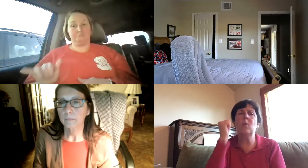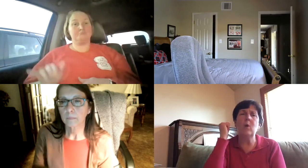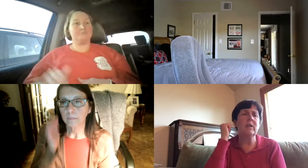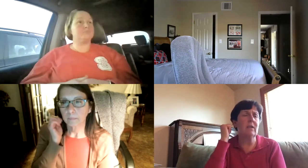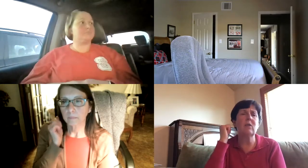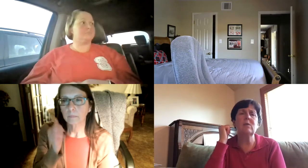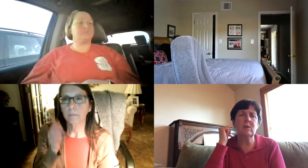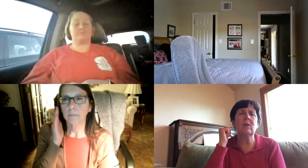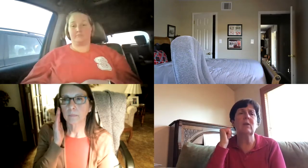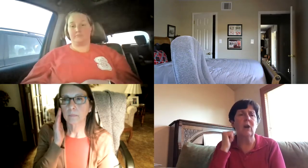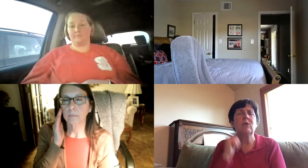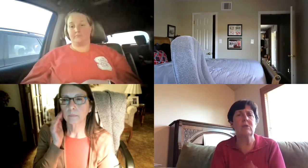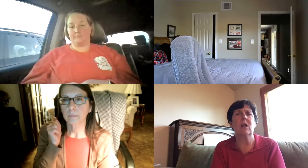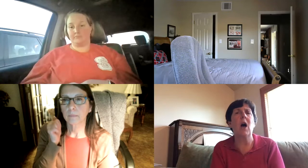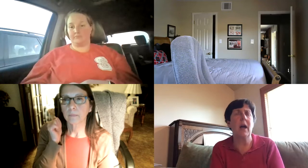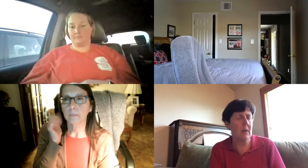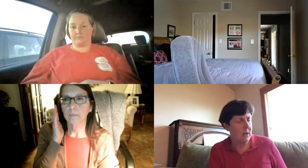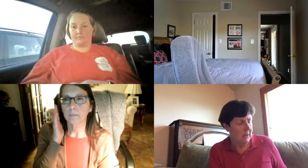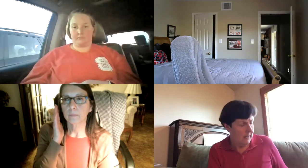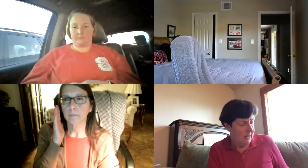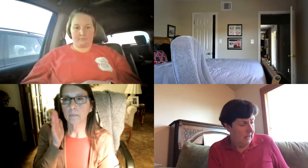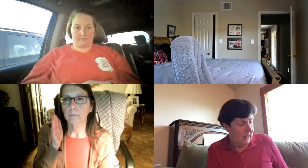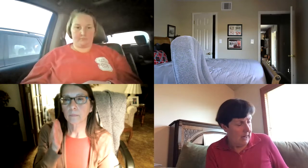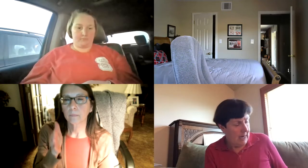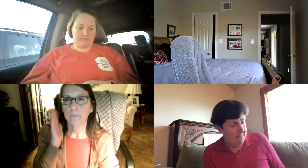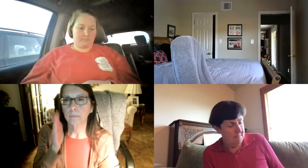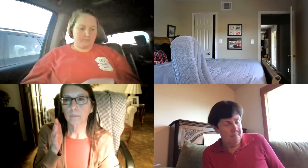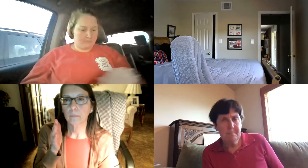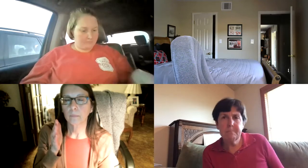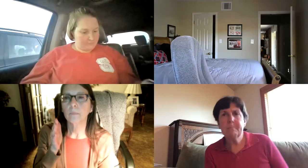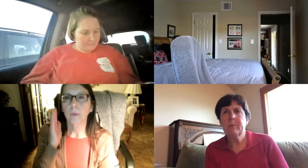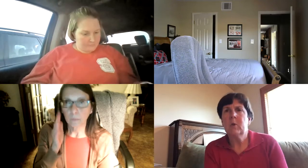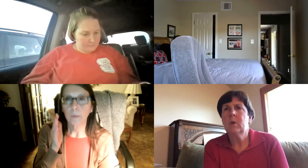and won't, and those are used a lot.